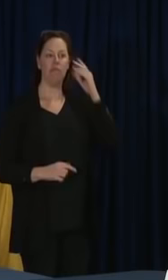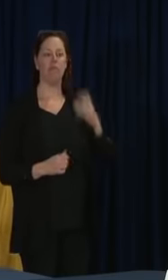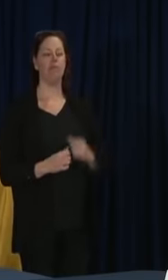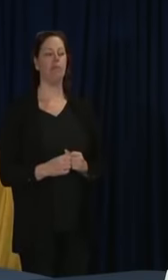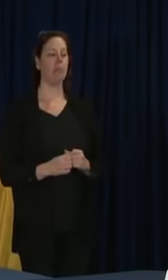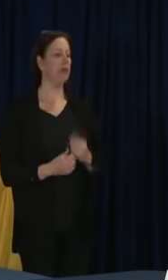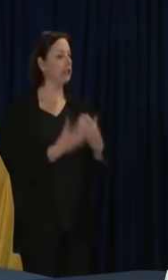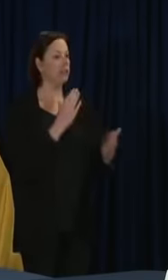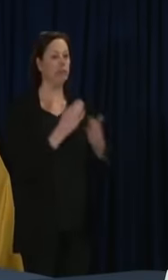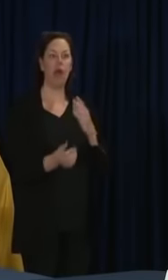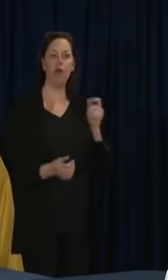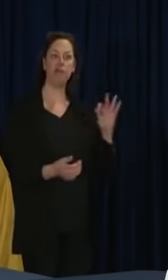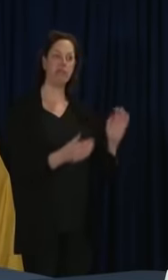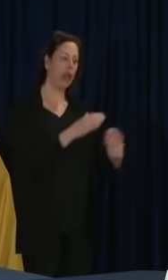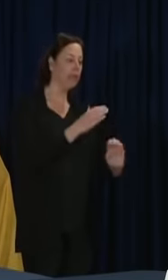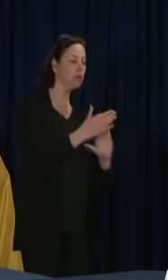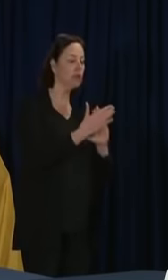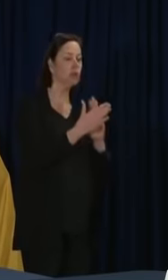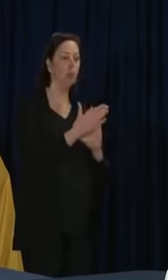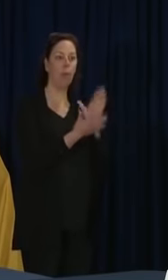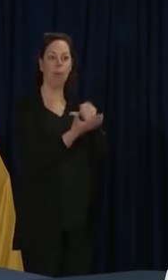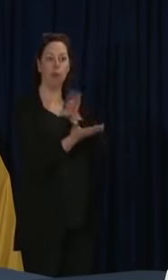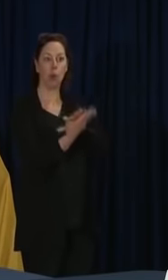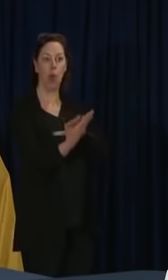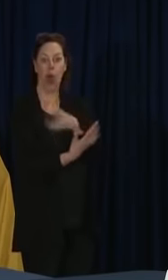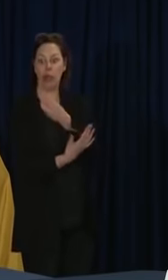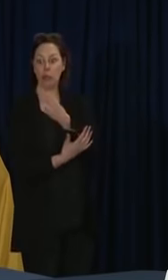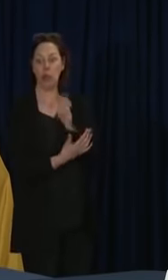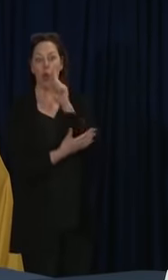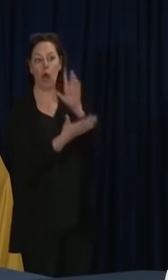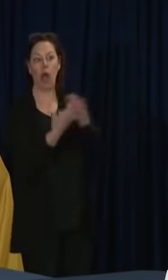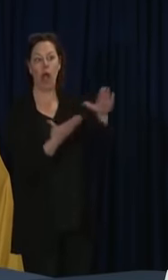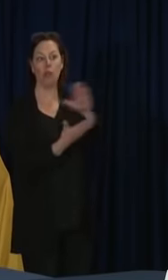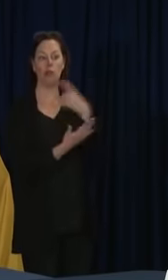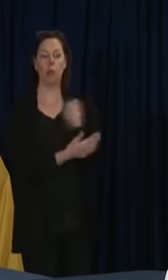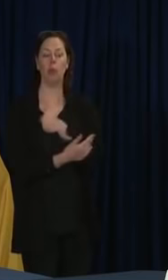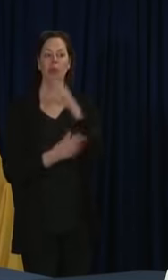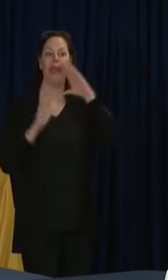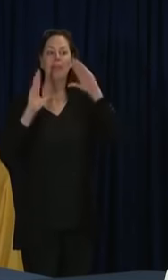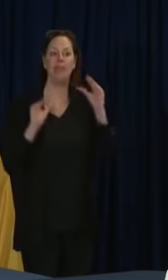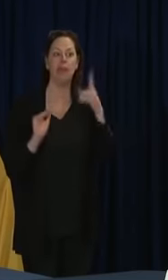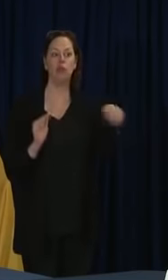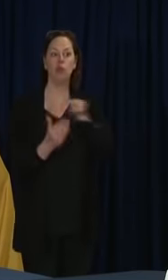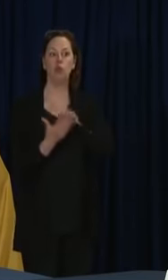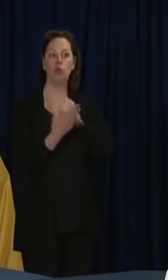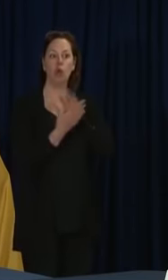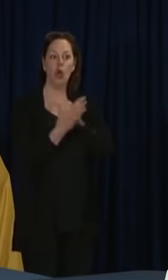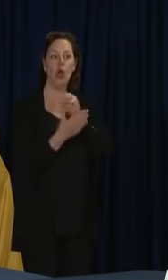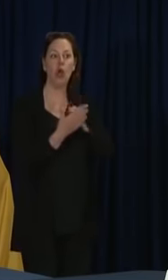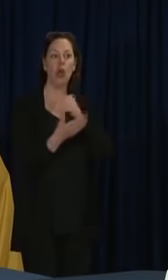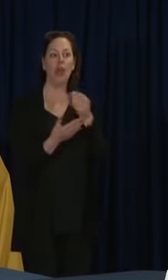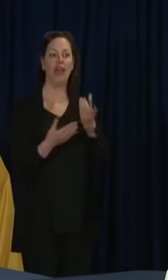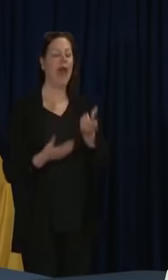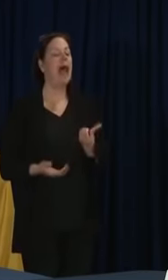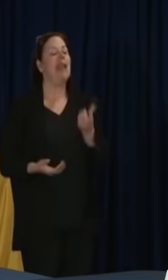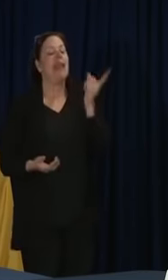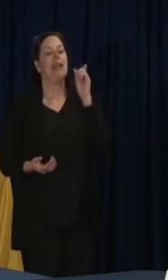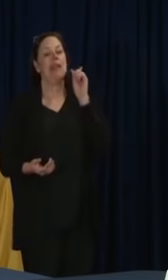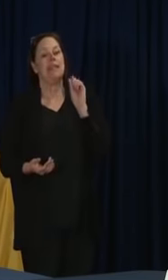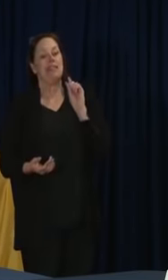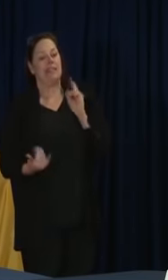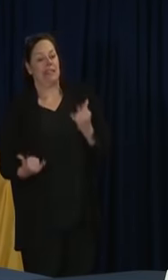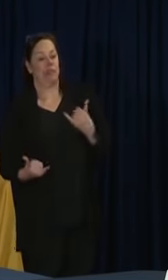K through 12 or whether they be in higher education, to adhere to. And not easier said than done, I recognize, which is why we wanted to make sure we got this as